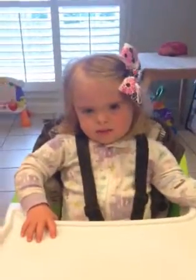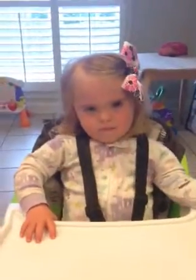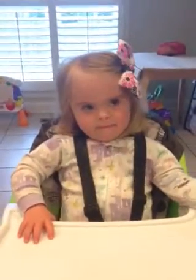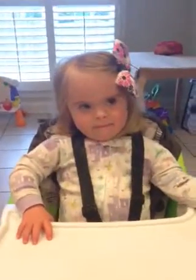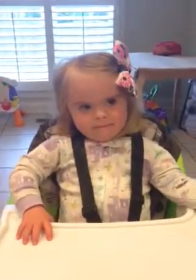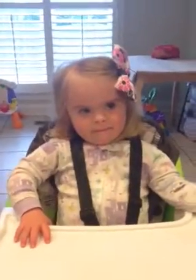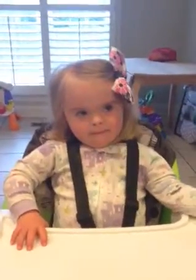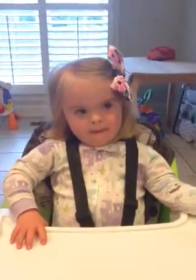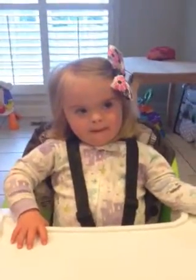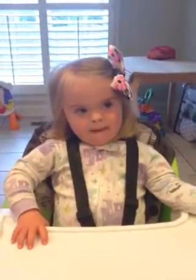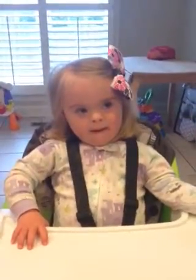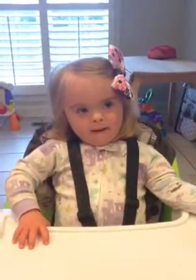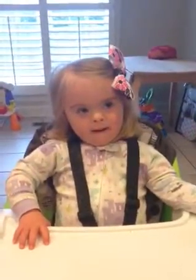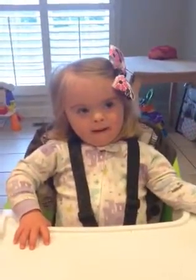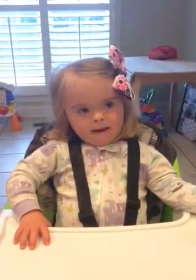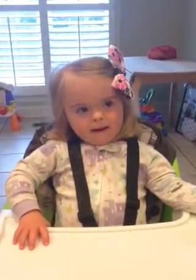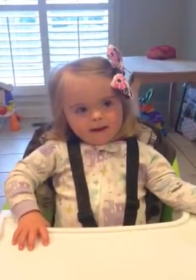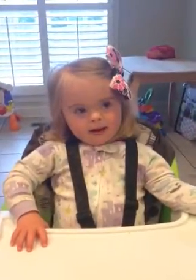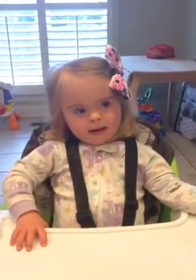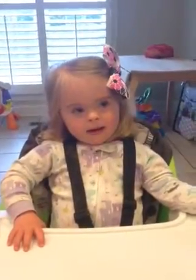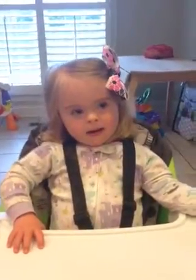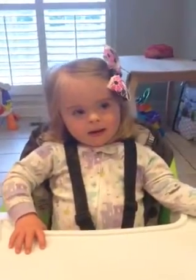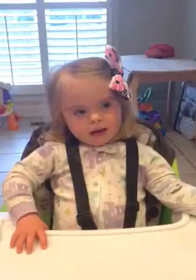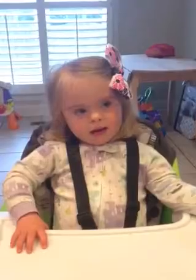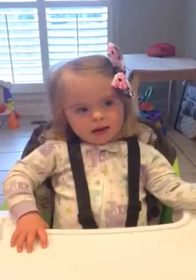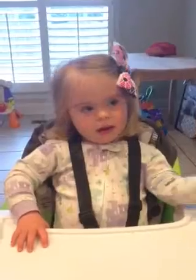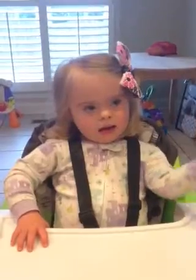for being my teacher, Miss Tavia? Say thank you.